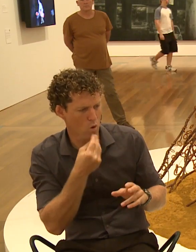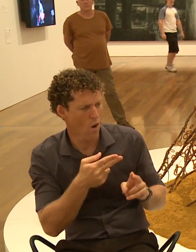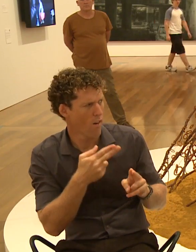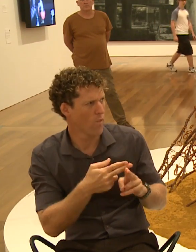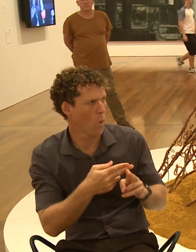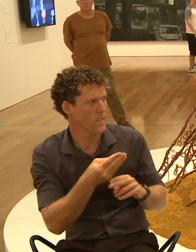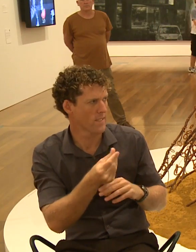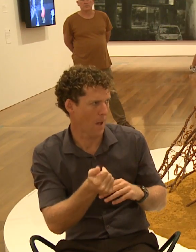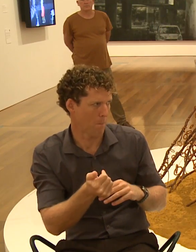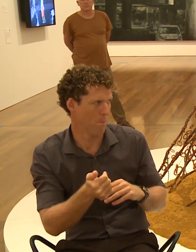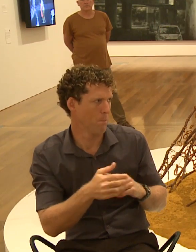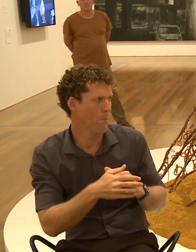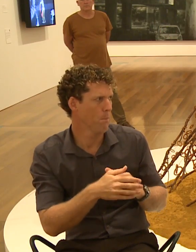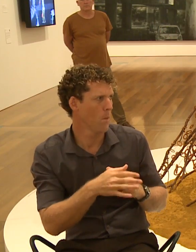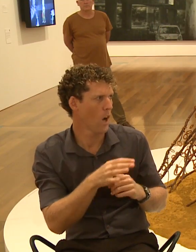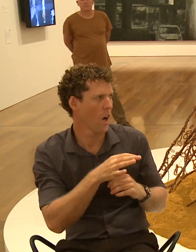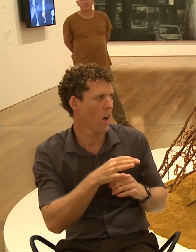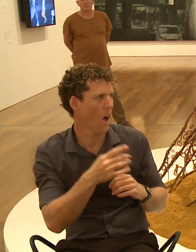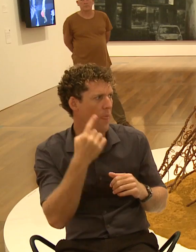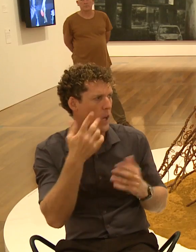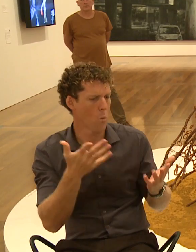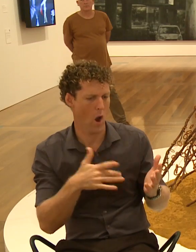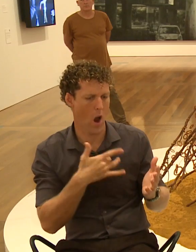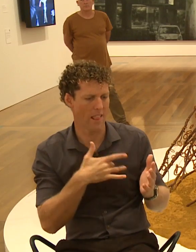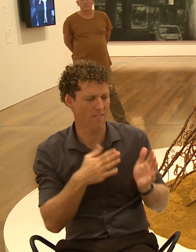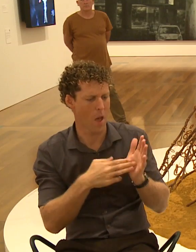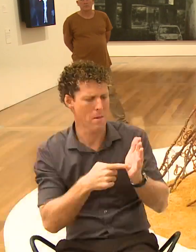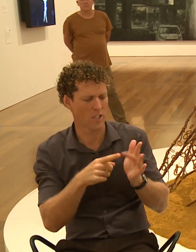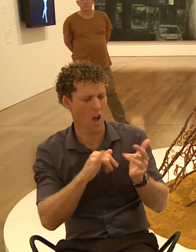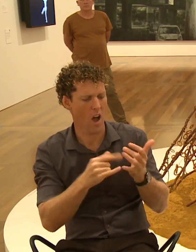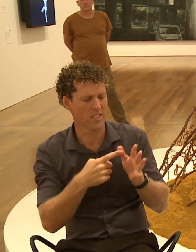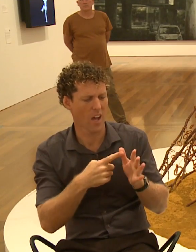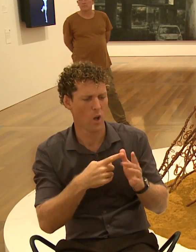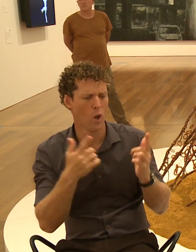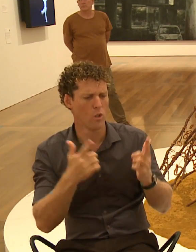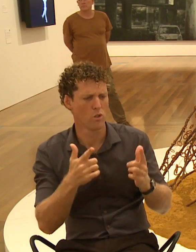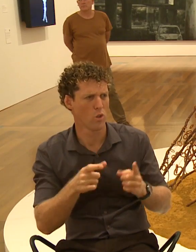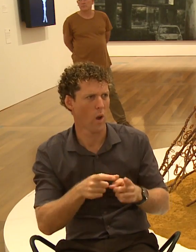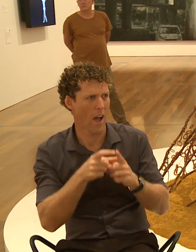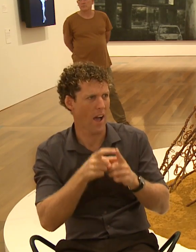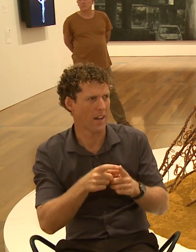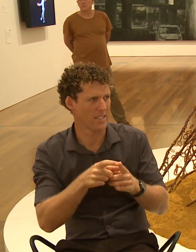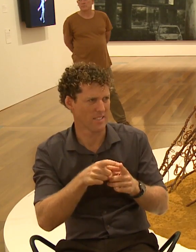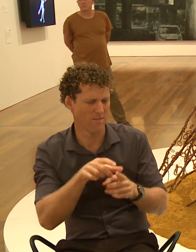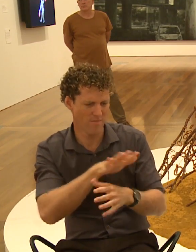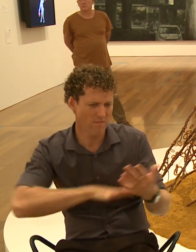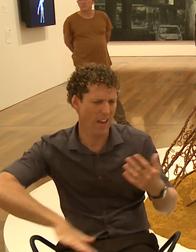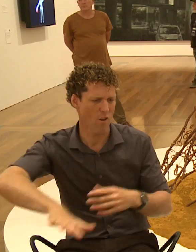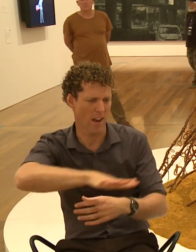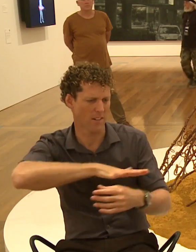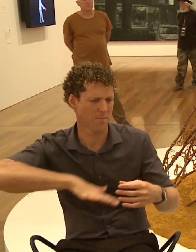in some of them. I don't think where we live is far too hard